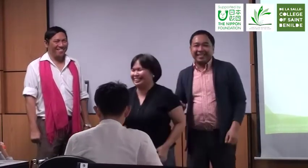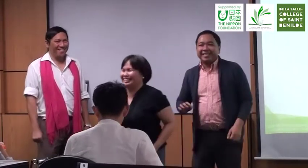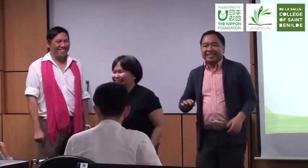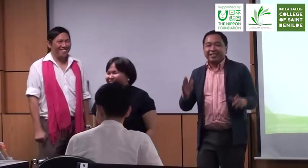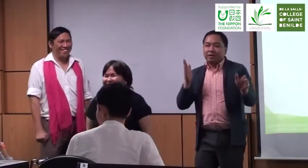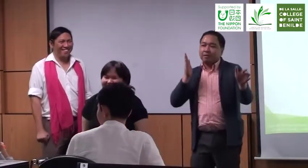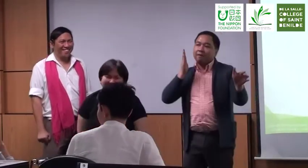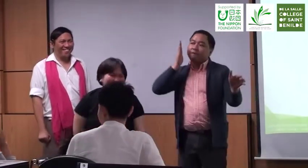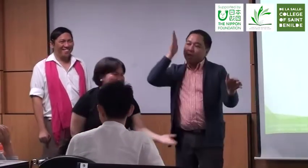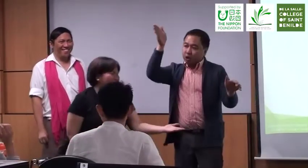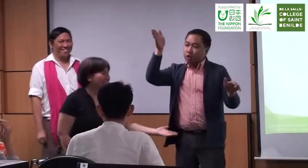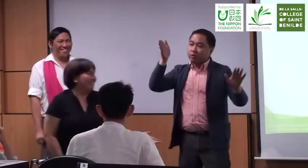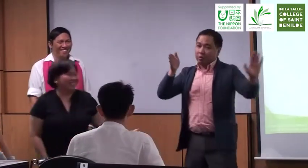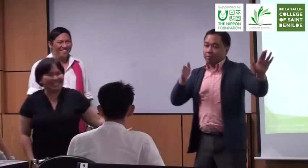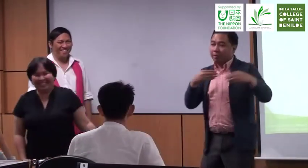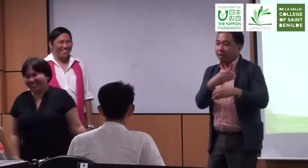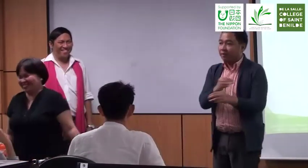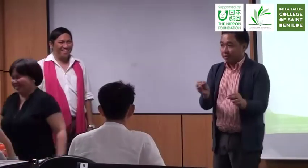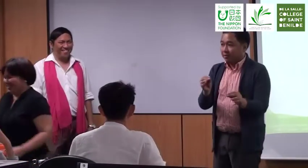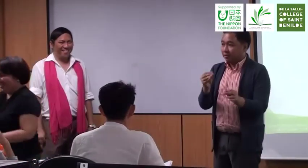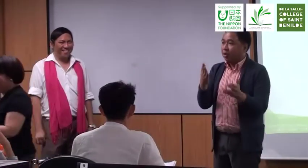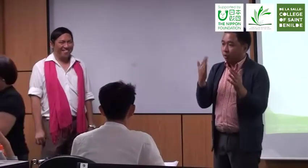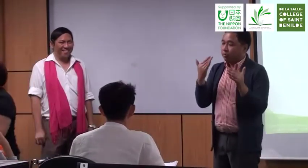their office will